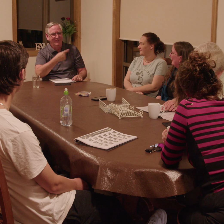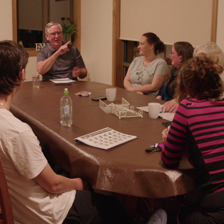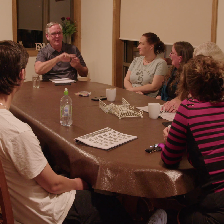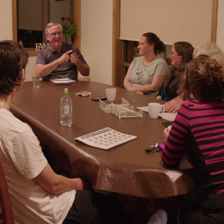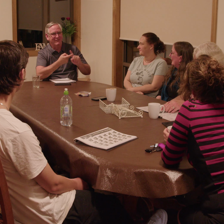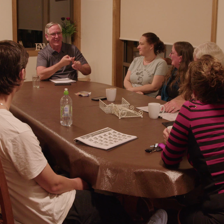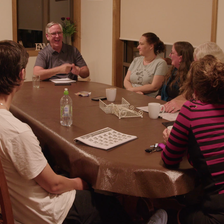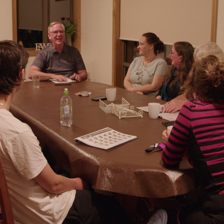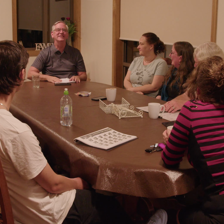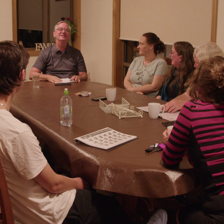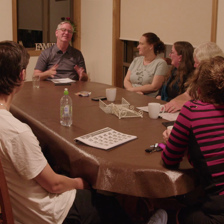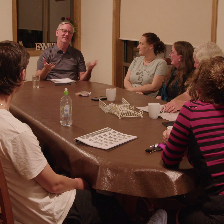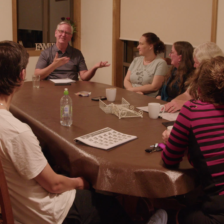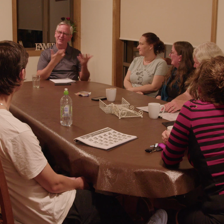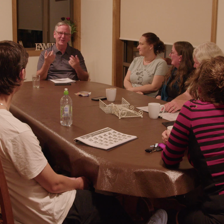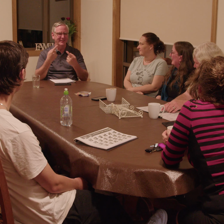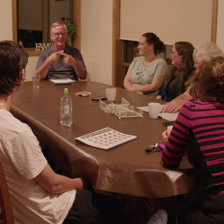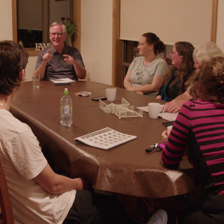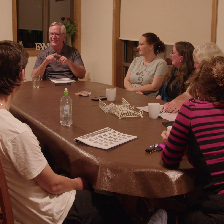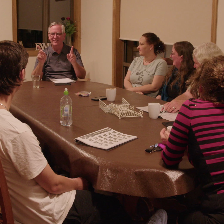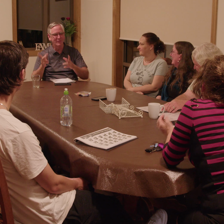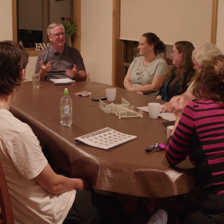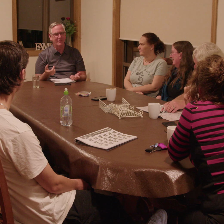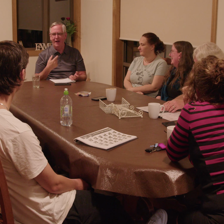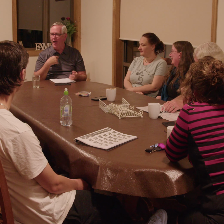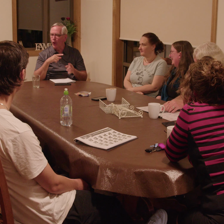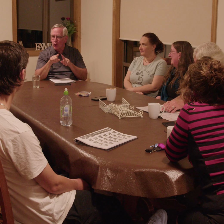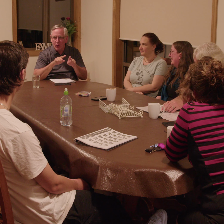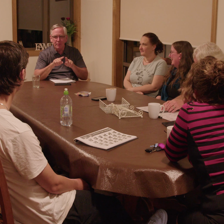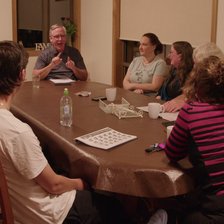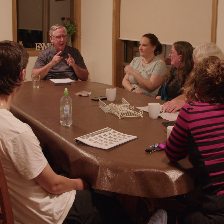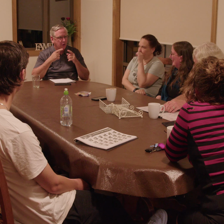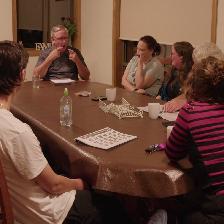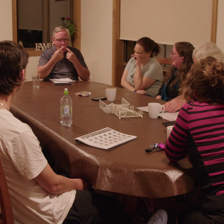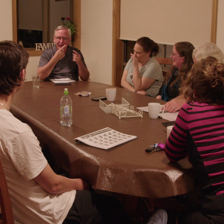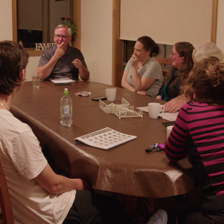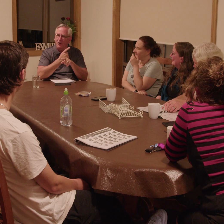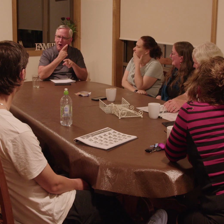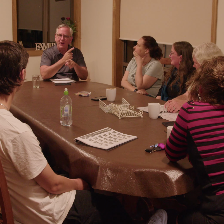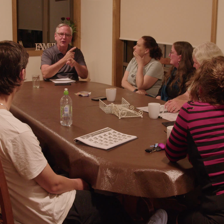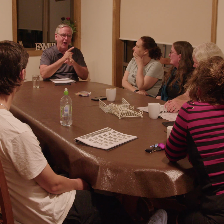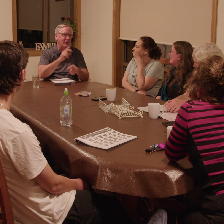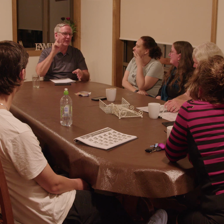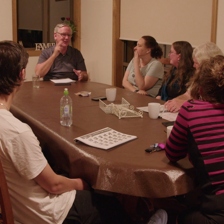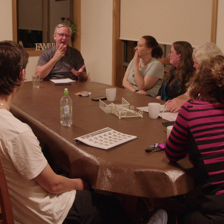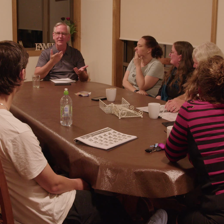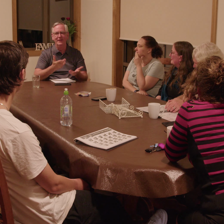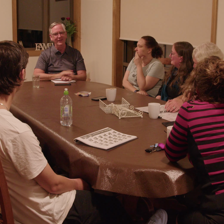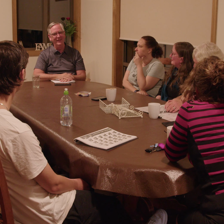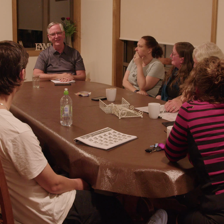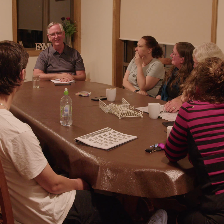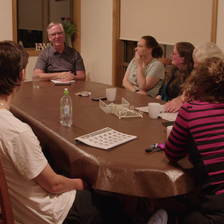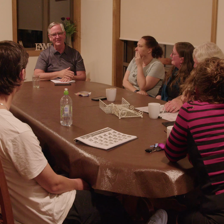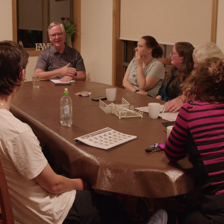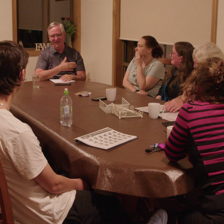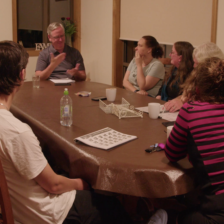those people. They would be my friends. And so I learned by just going and trying to have those